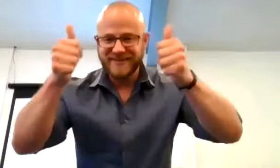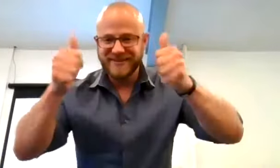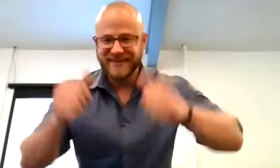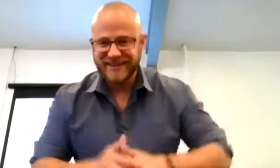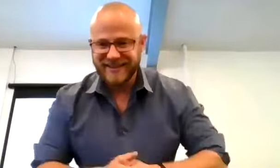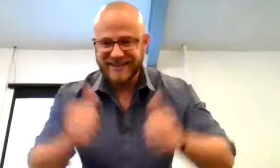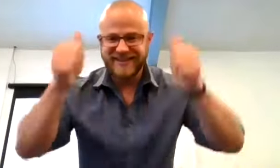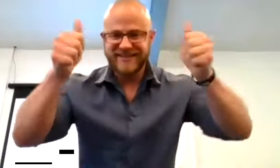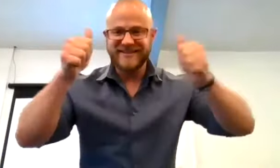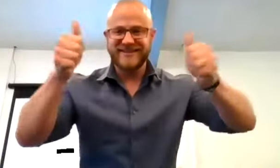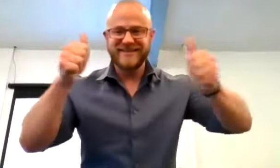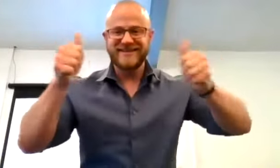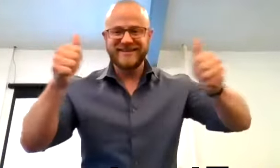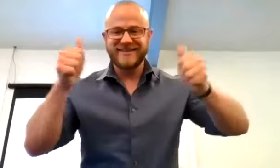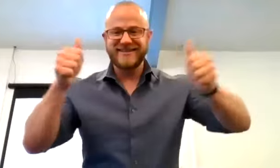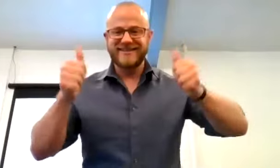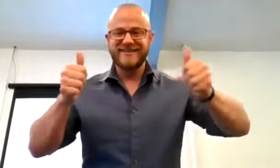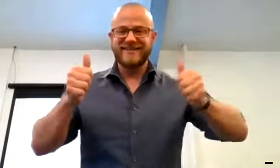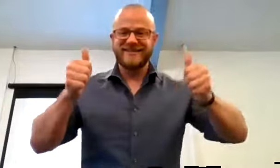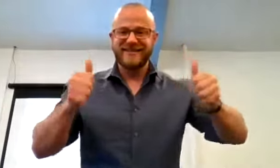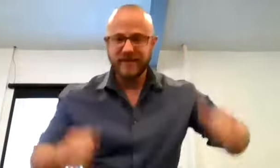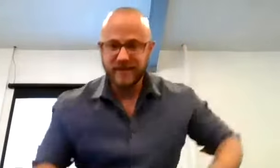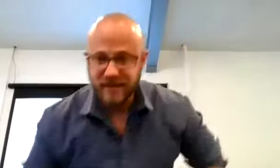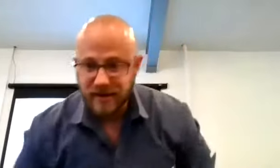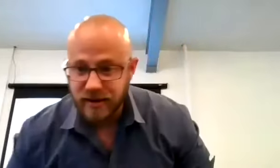You're very welcome, yes, definitely.